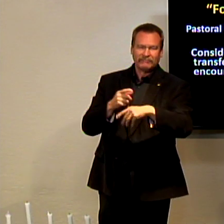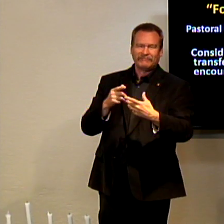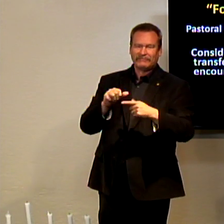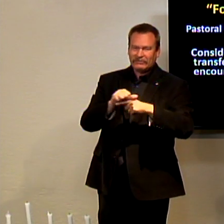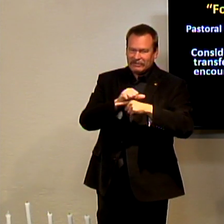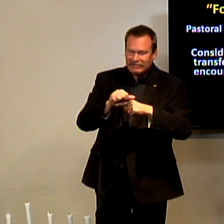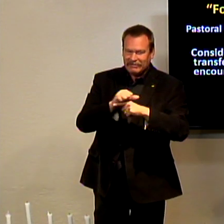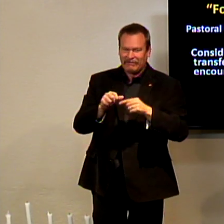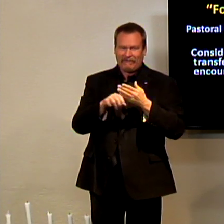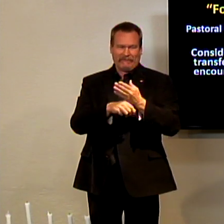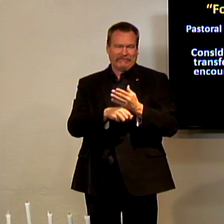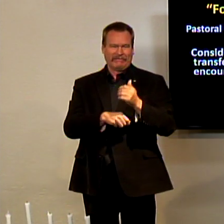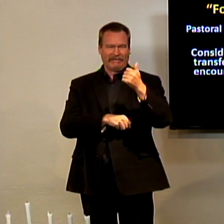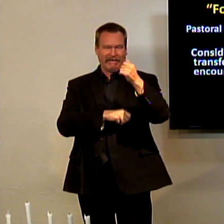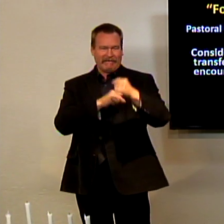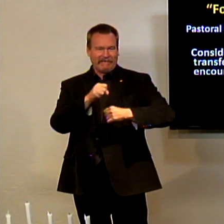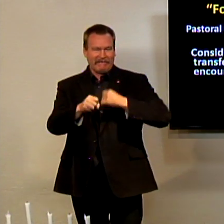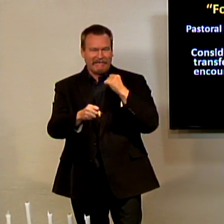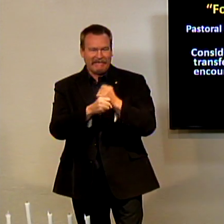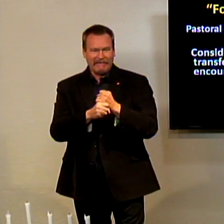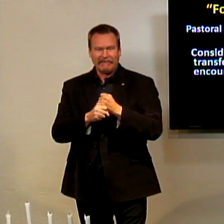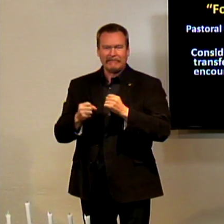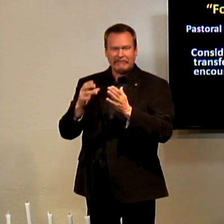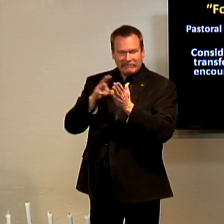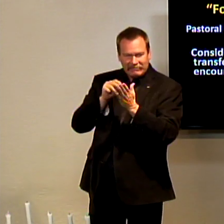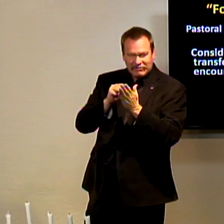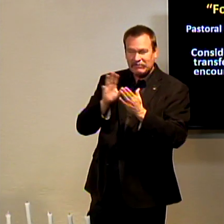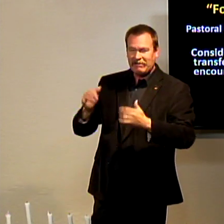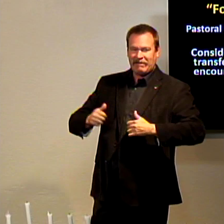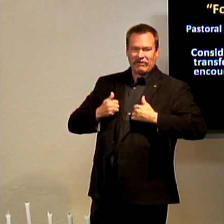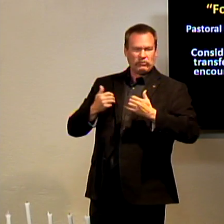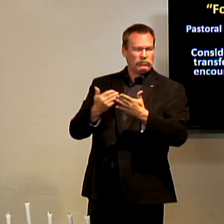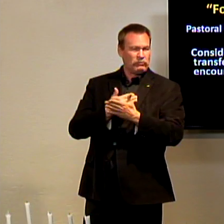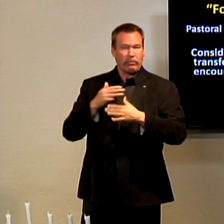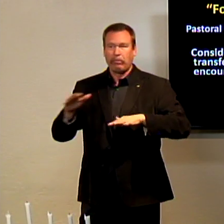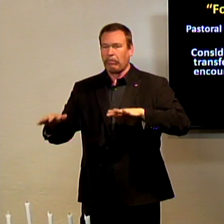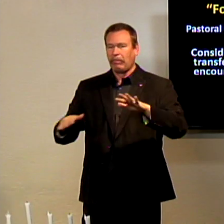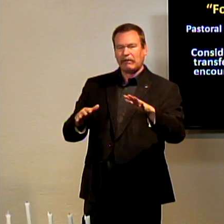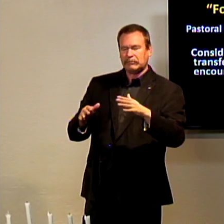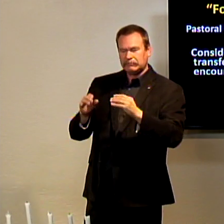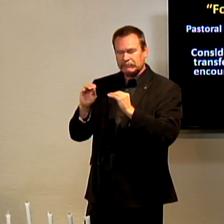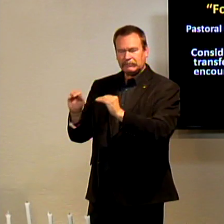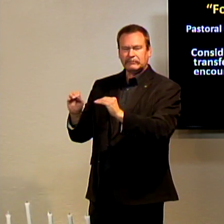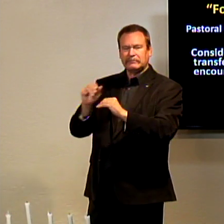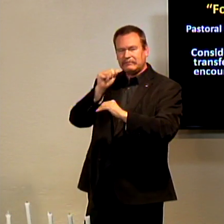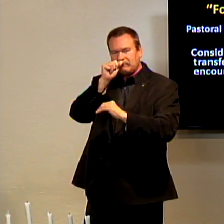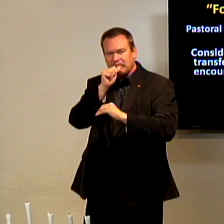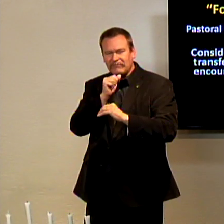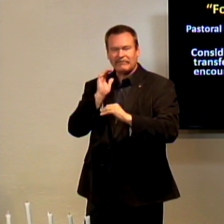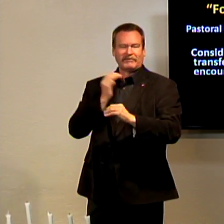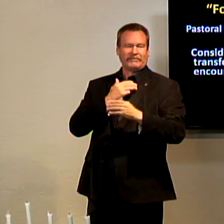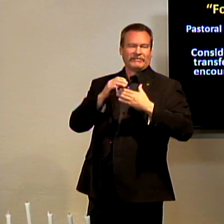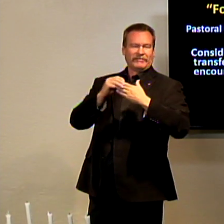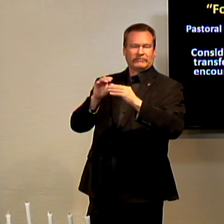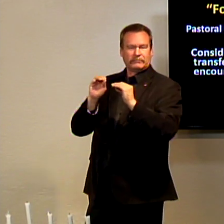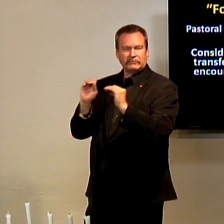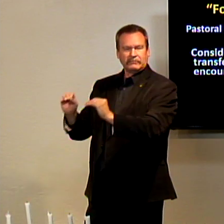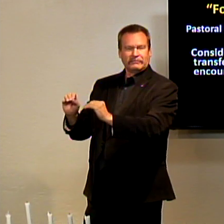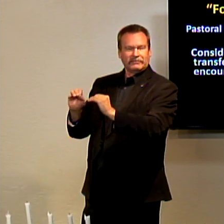It takes a long time. It can take over 10 years to get used to learning, and it takes a lot